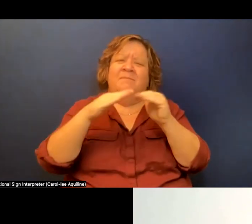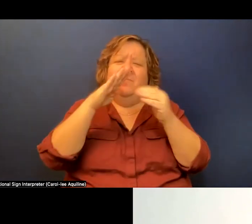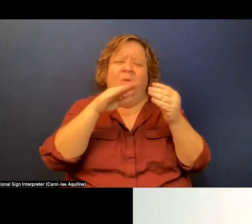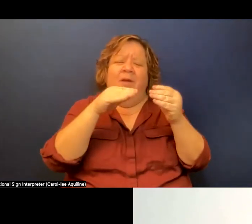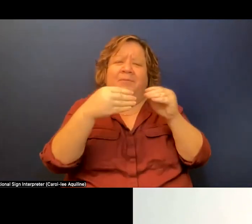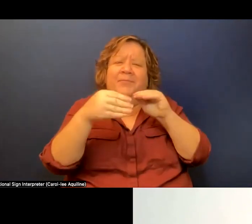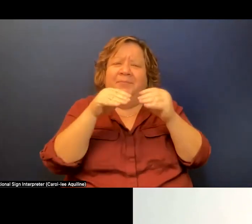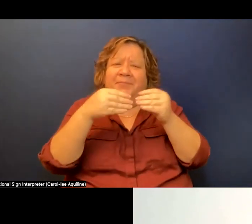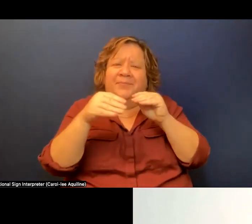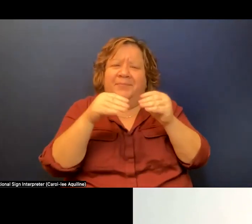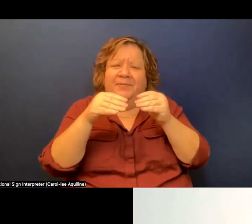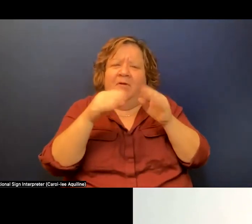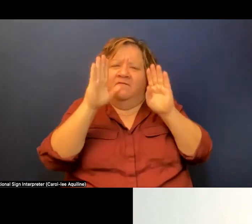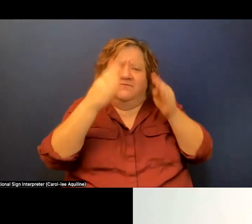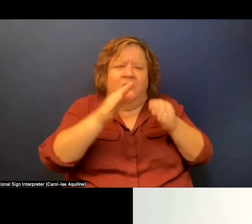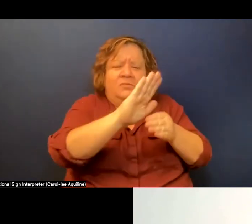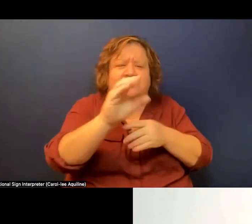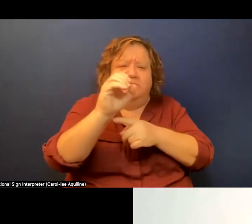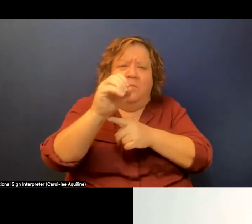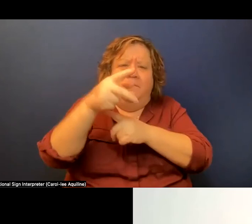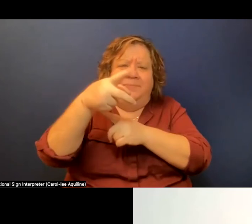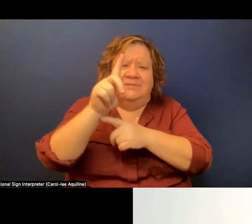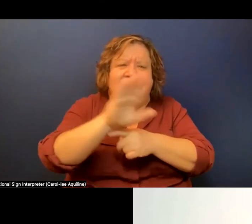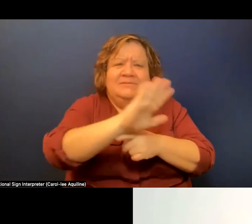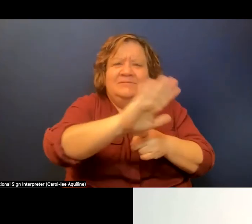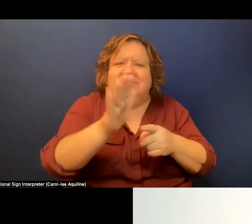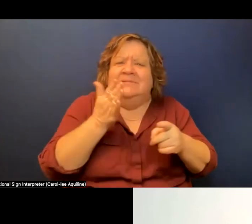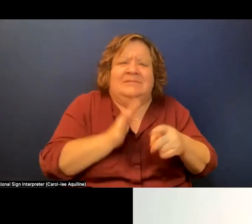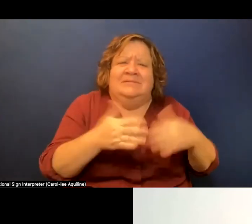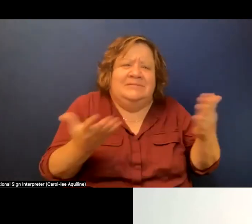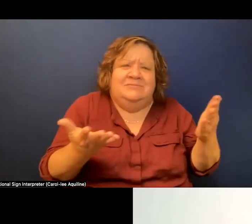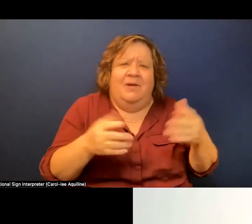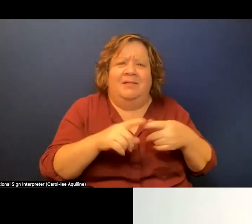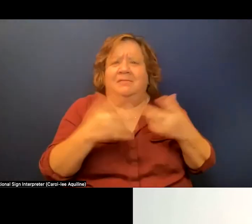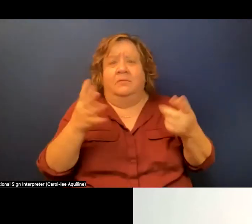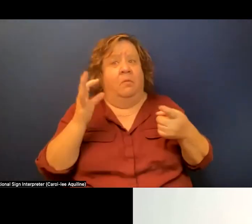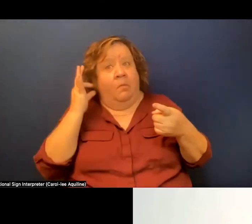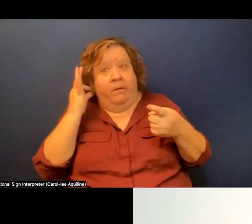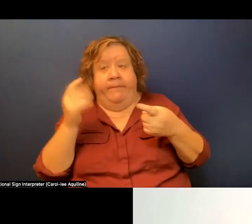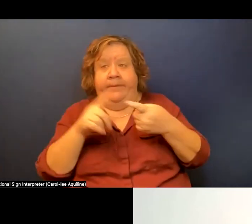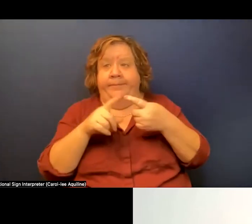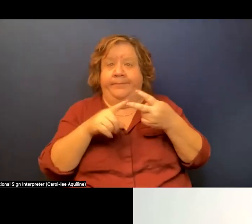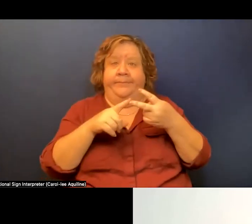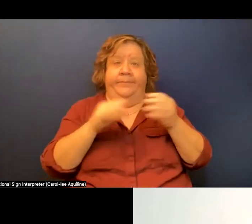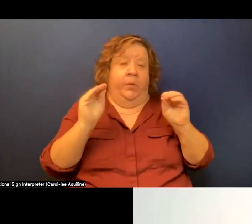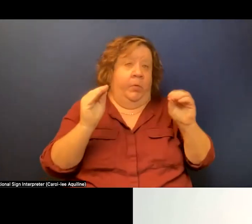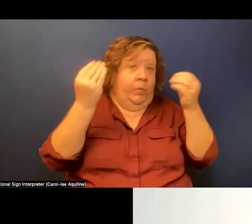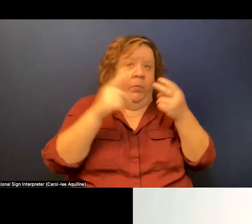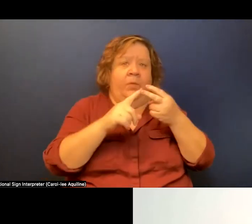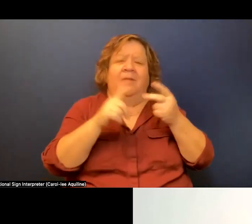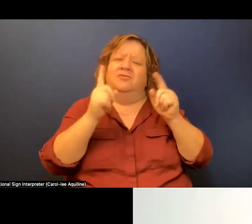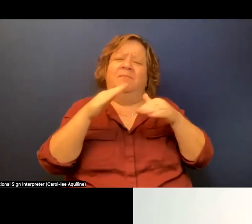movement of women, youth, and then the second thing is empower